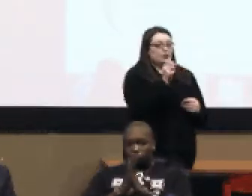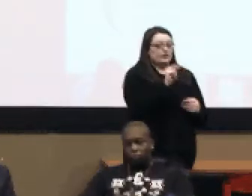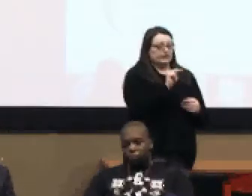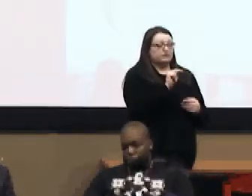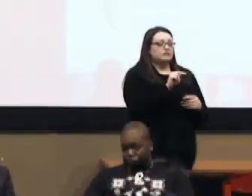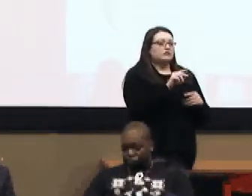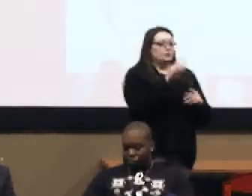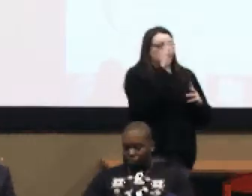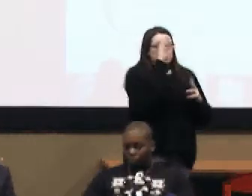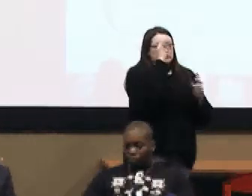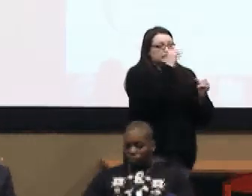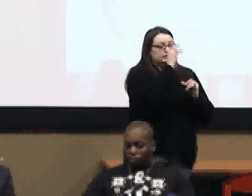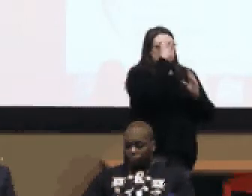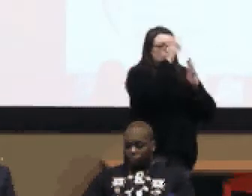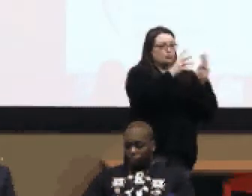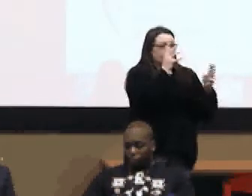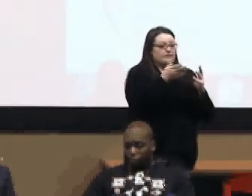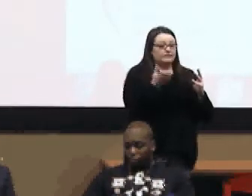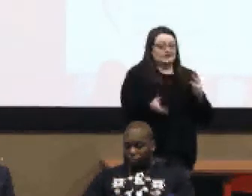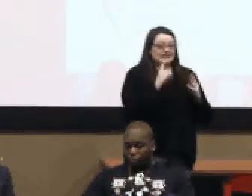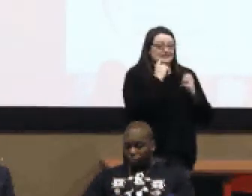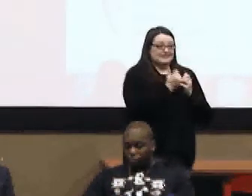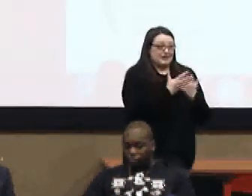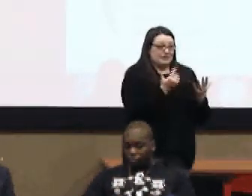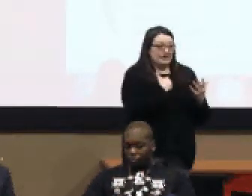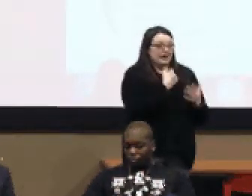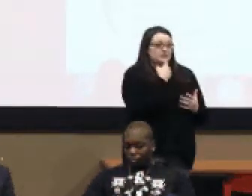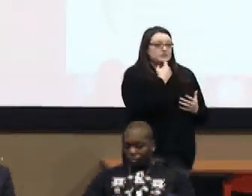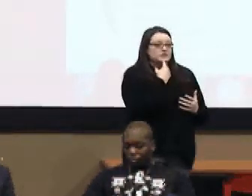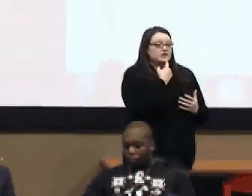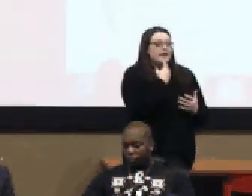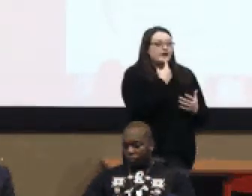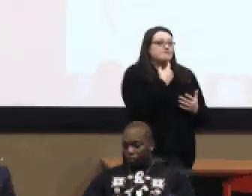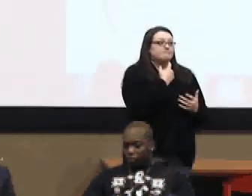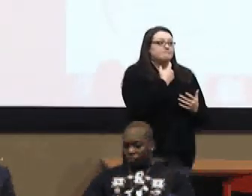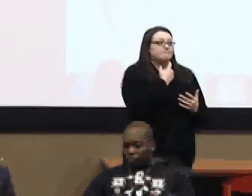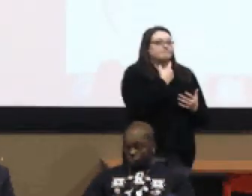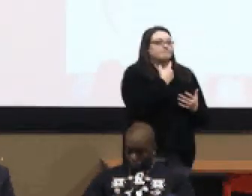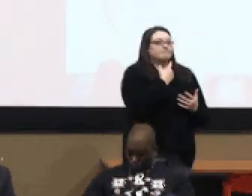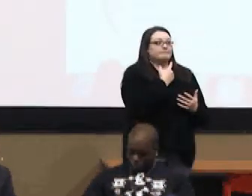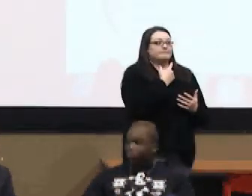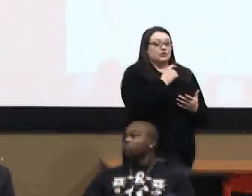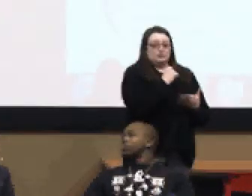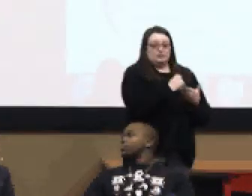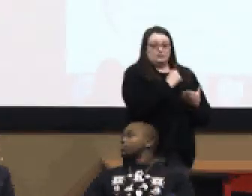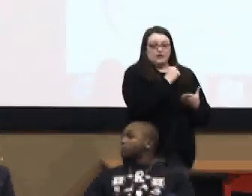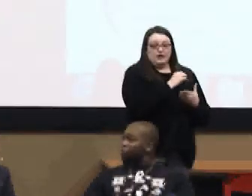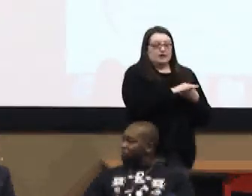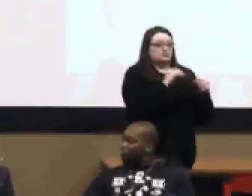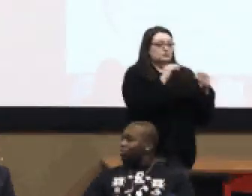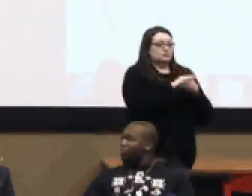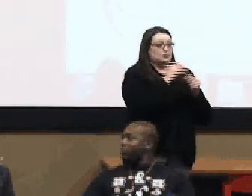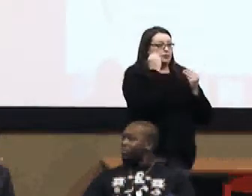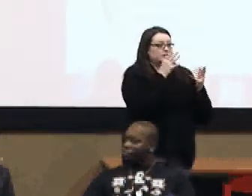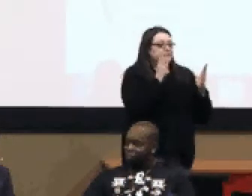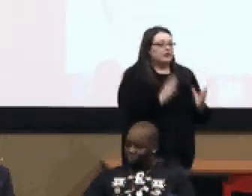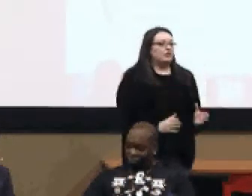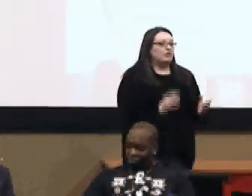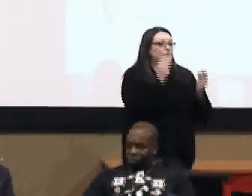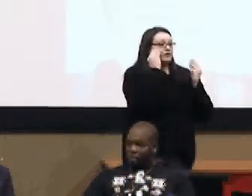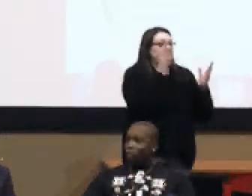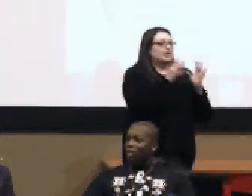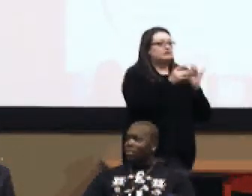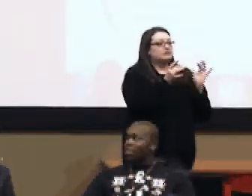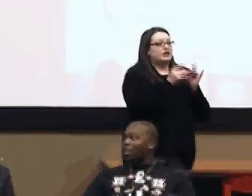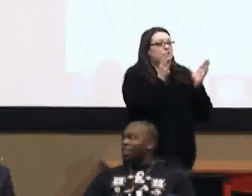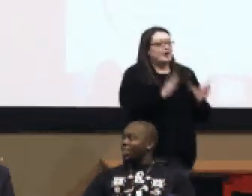He is everything. I would say you're a brand storyteller. You're information